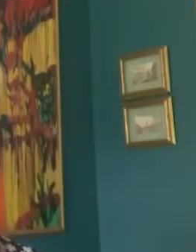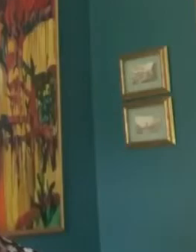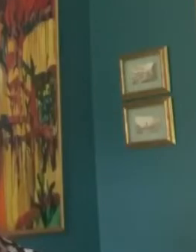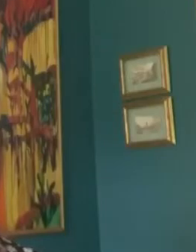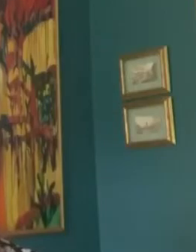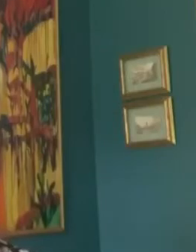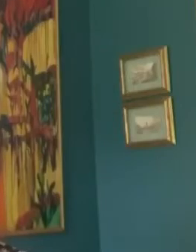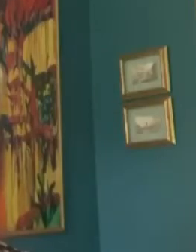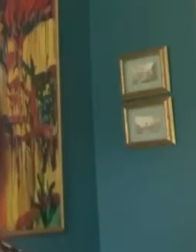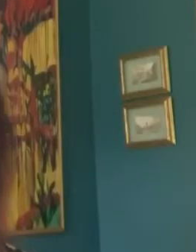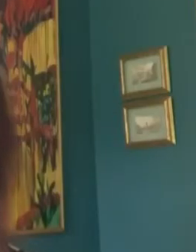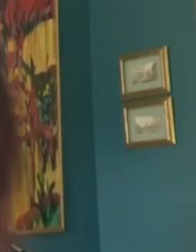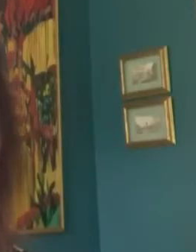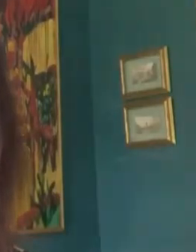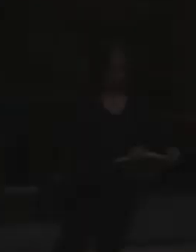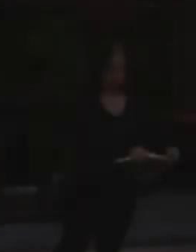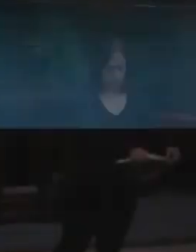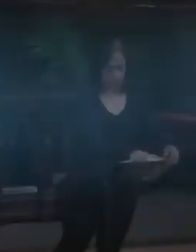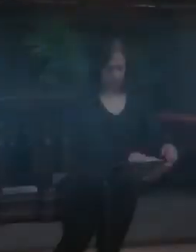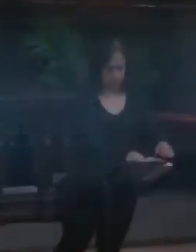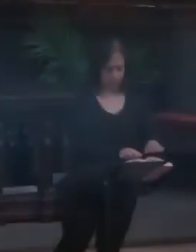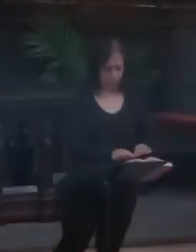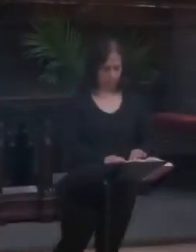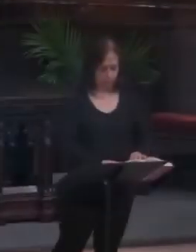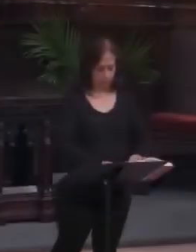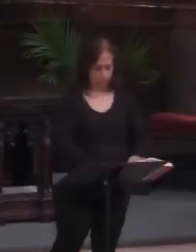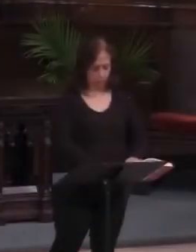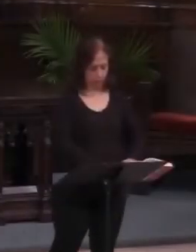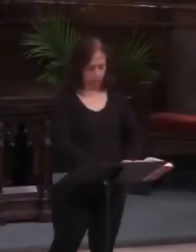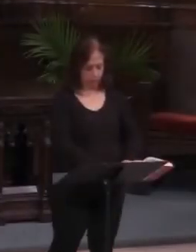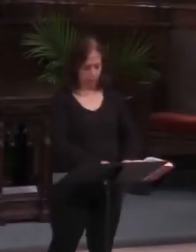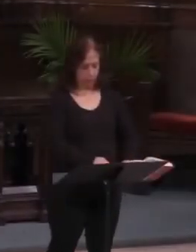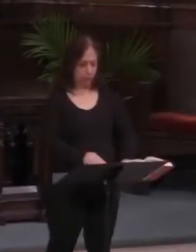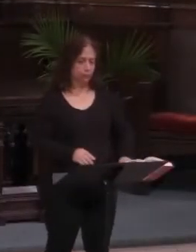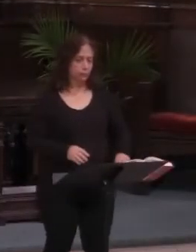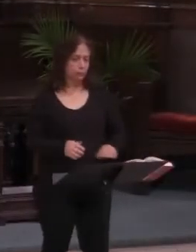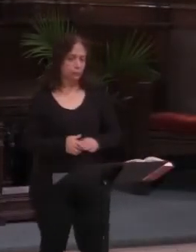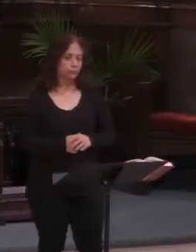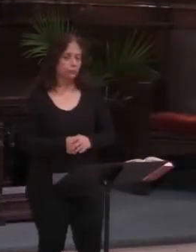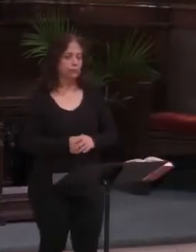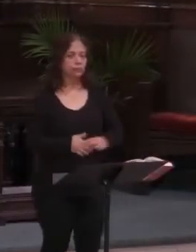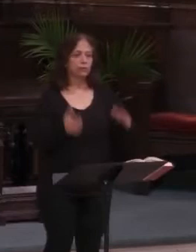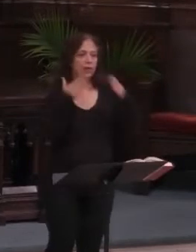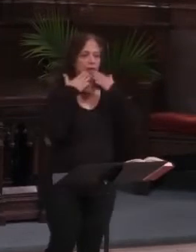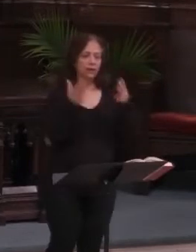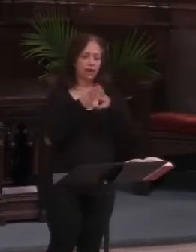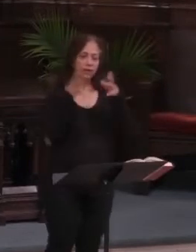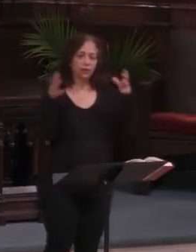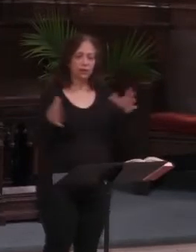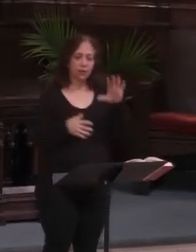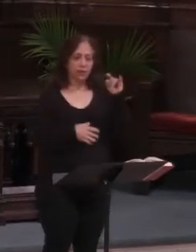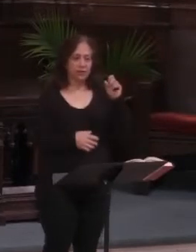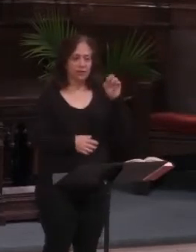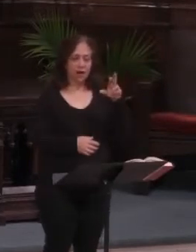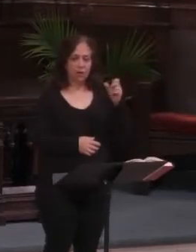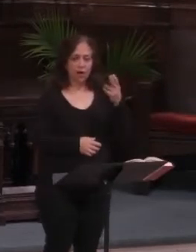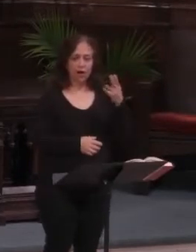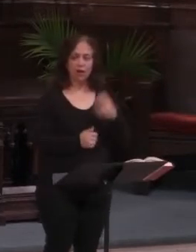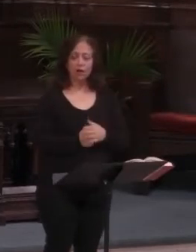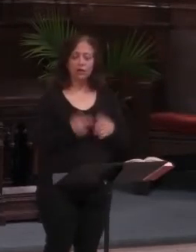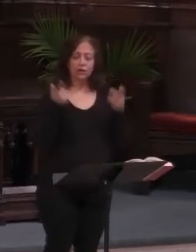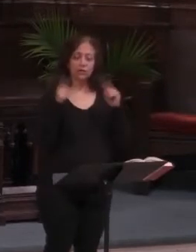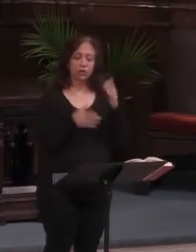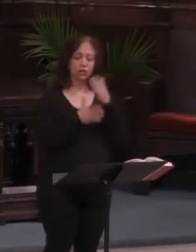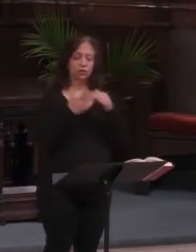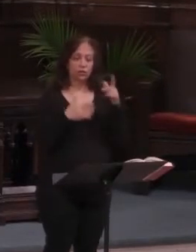stay safe. Mwah. Thank you so much, Sarah. So